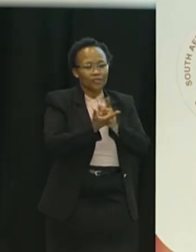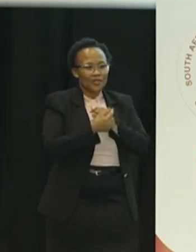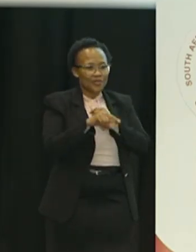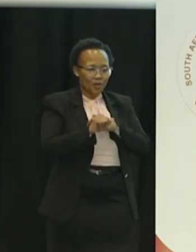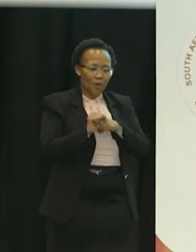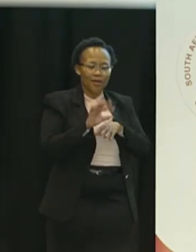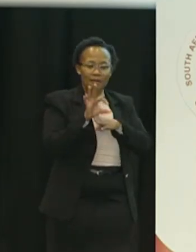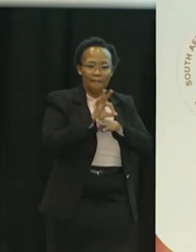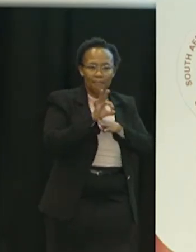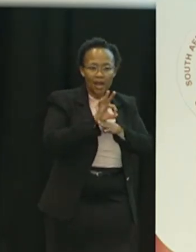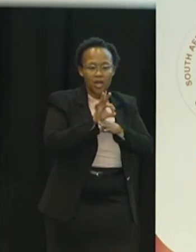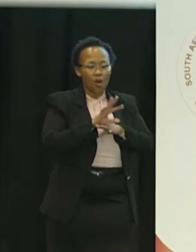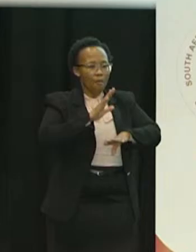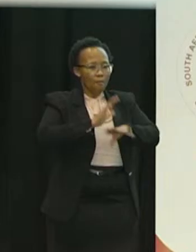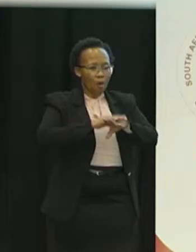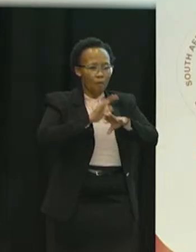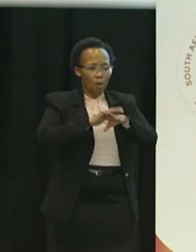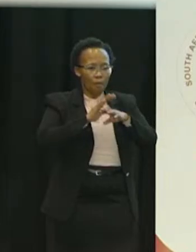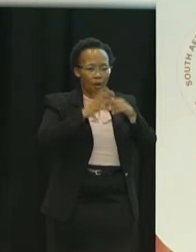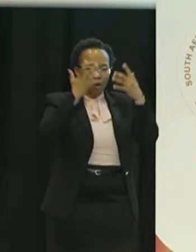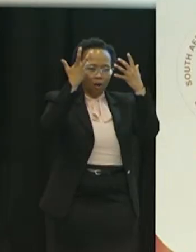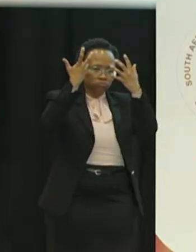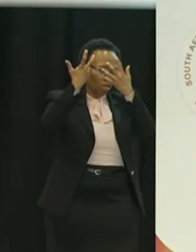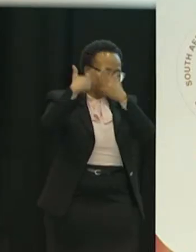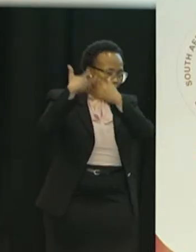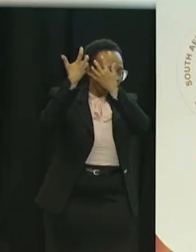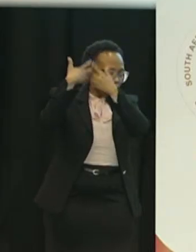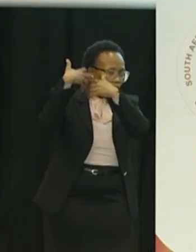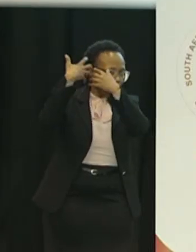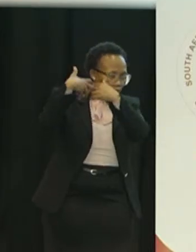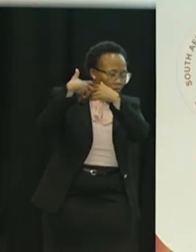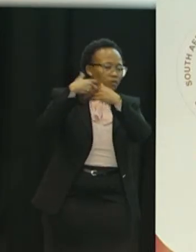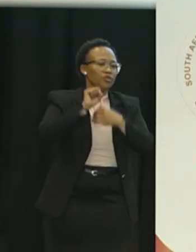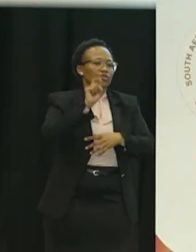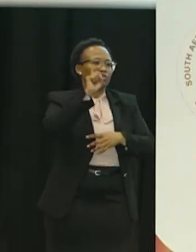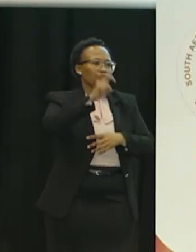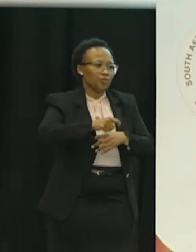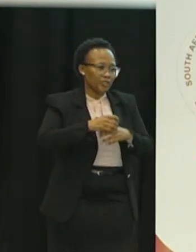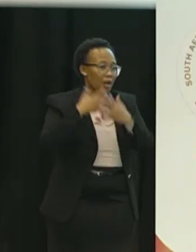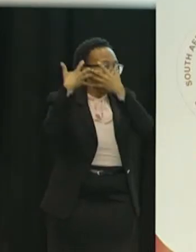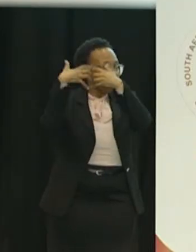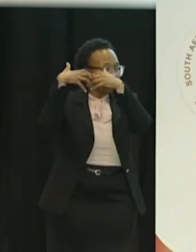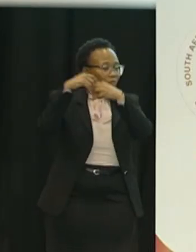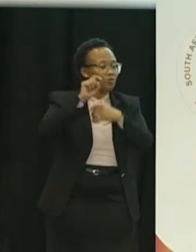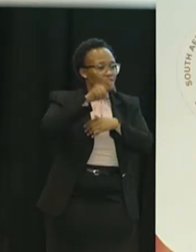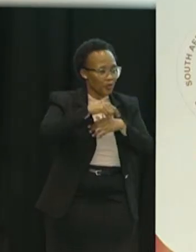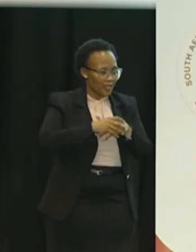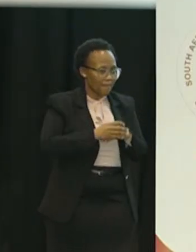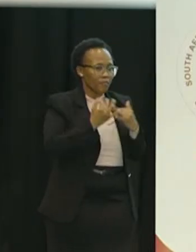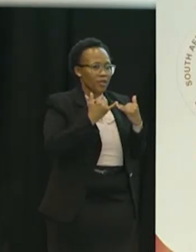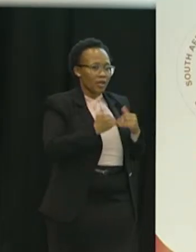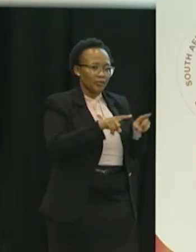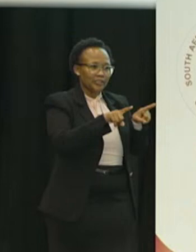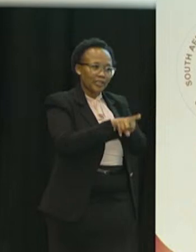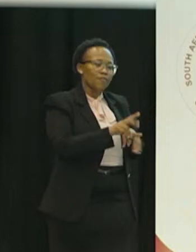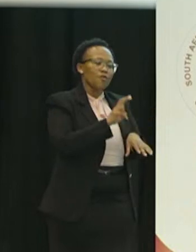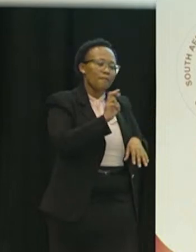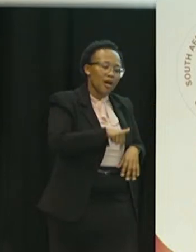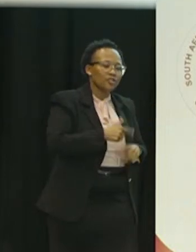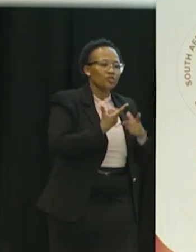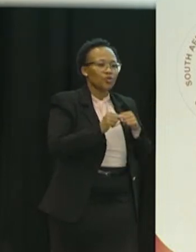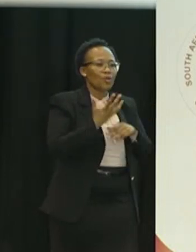further brainstorming, so that by the time each and every sector has fine-tuned its own implementation strategy and its